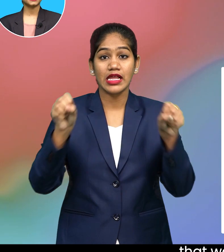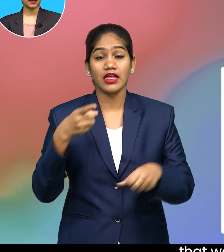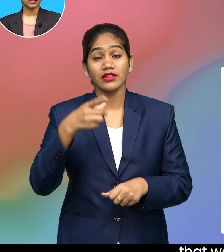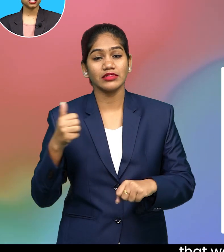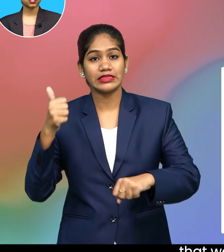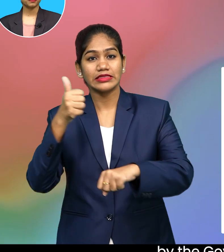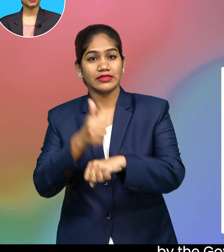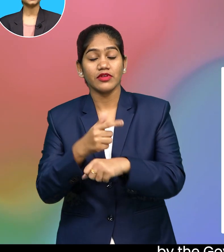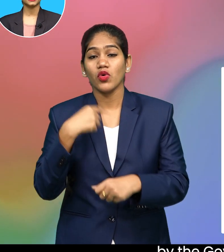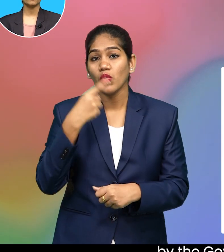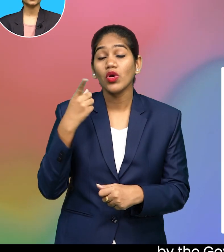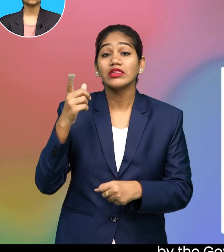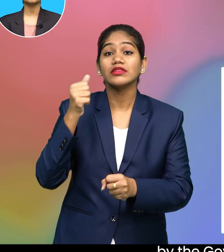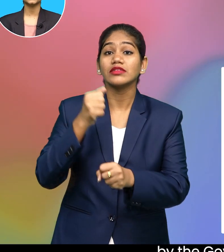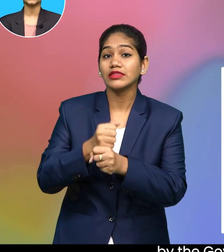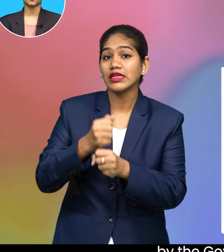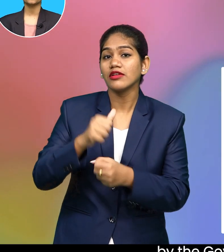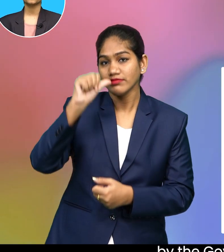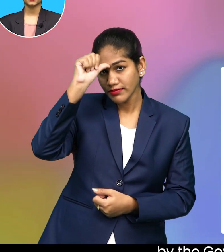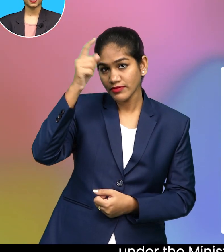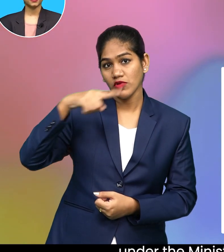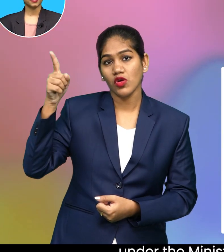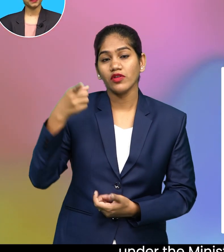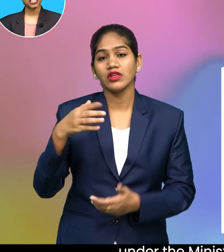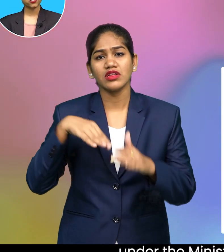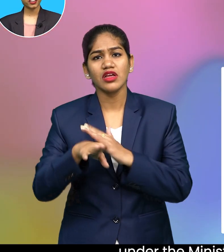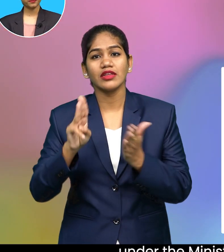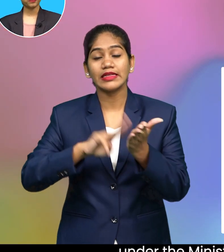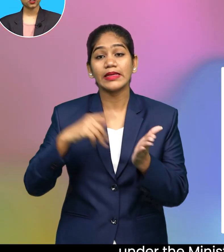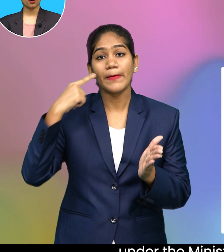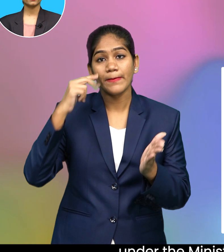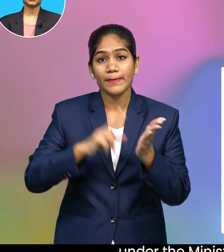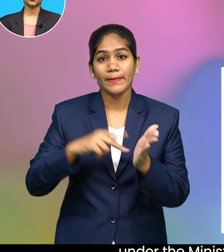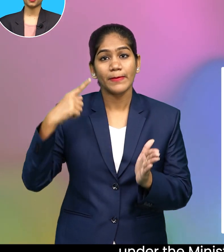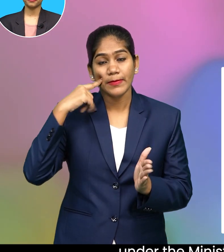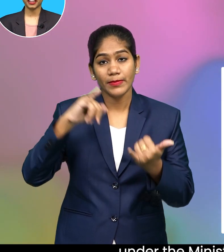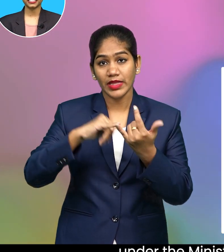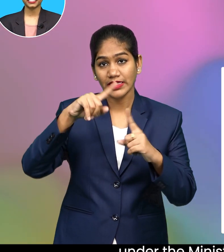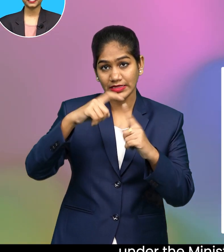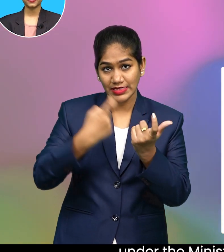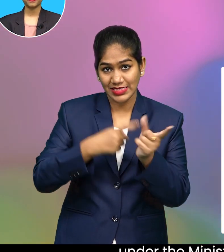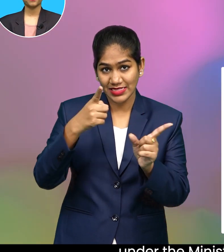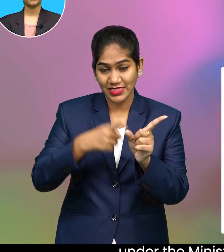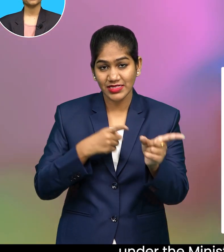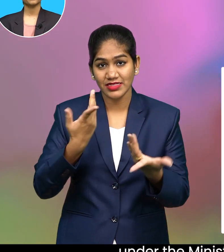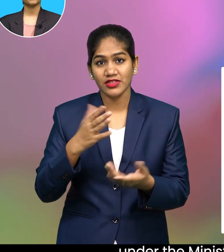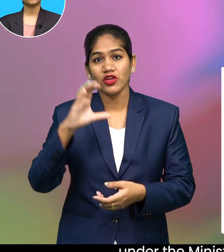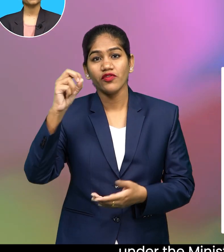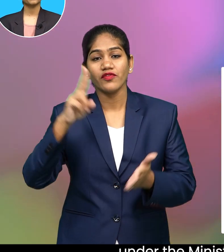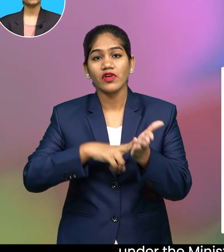was established by the Government of India under the Ministry of Consumer Affairs.